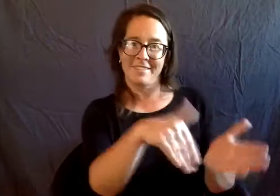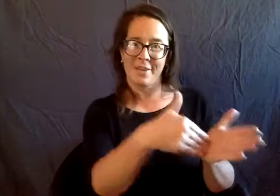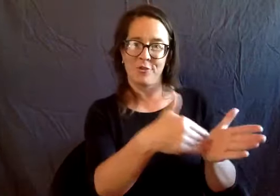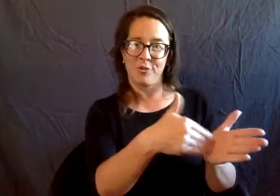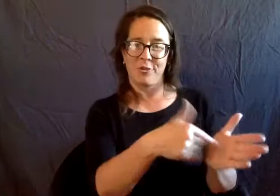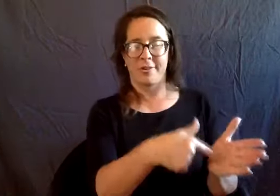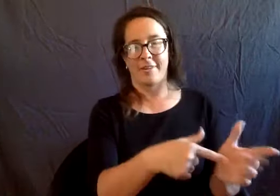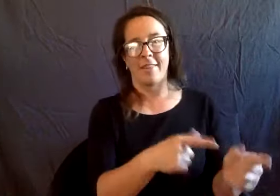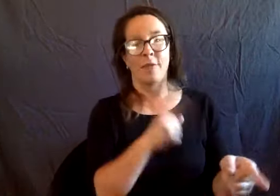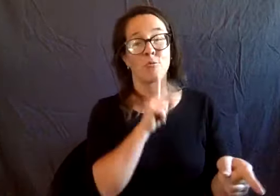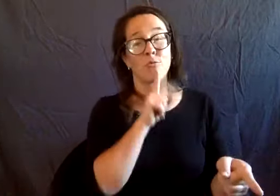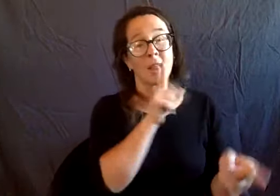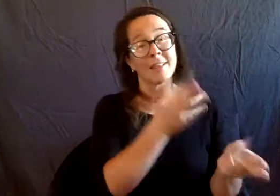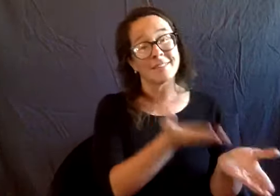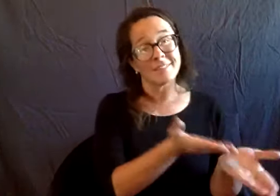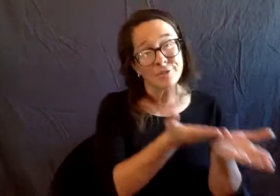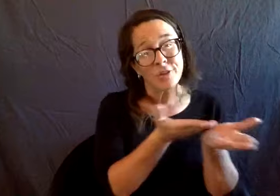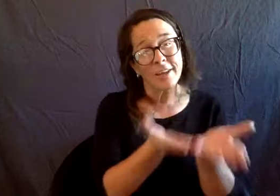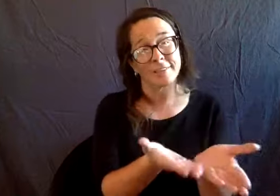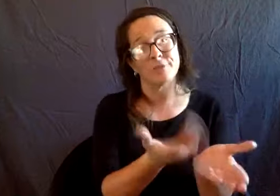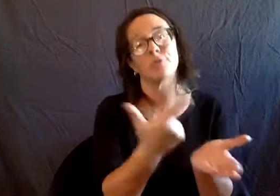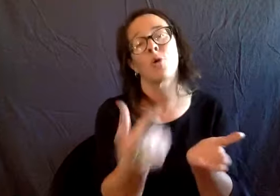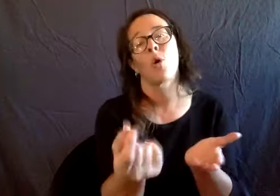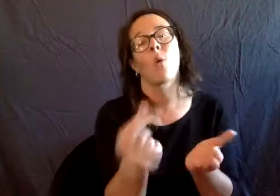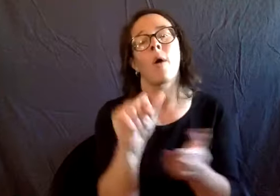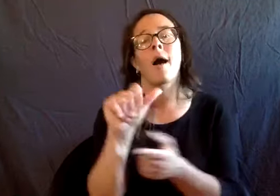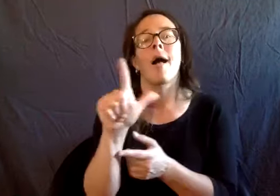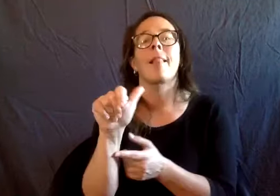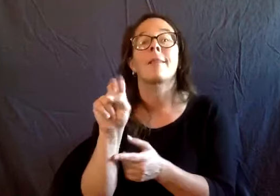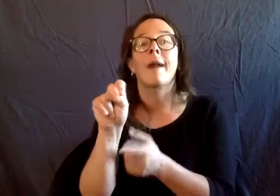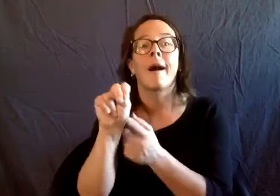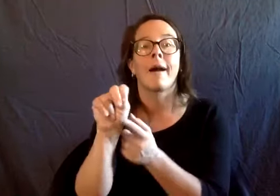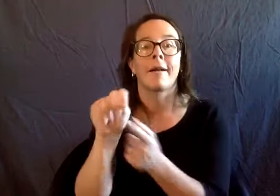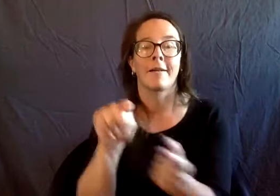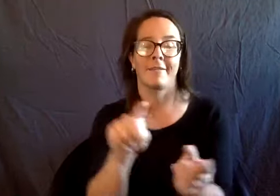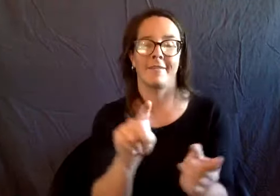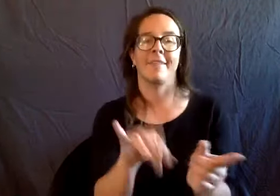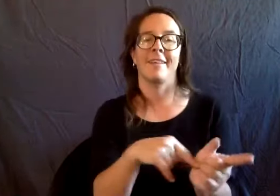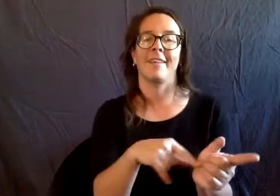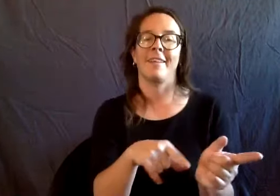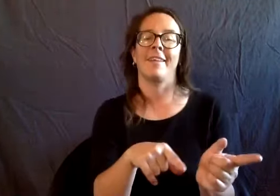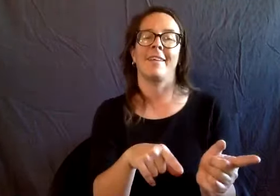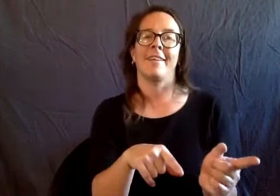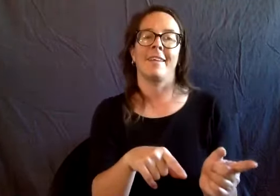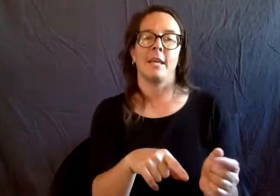center, we really suggest you go to Al-Anon. He cannot go home to an old idea.